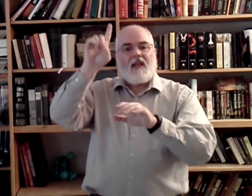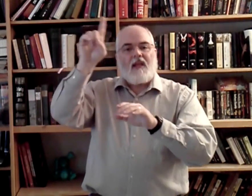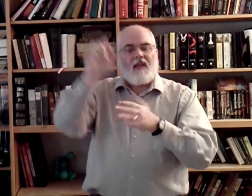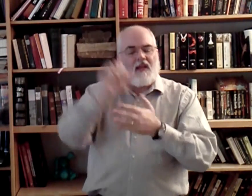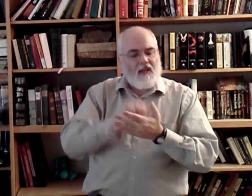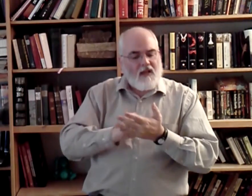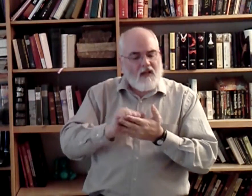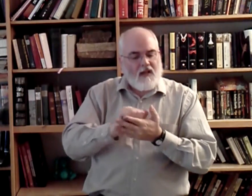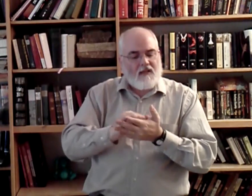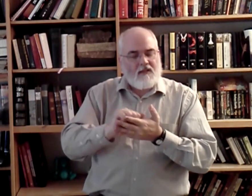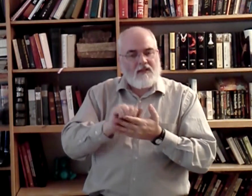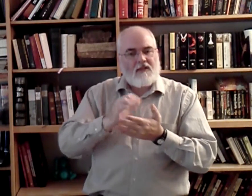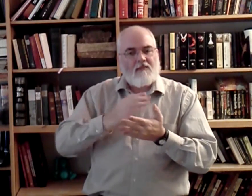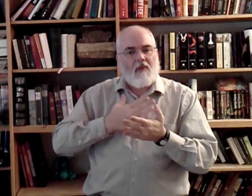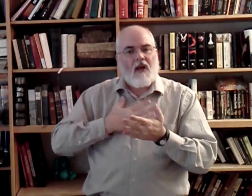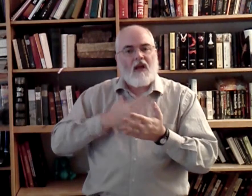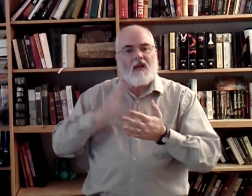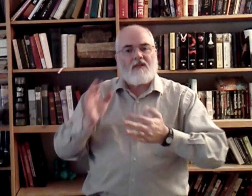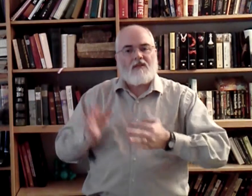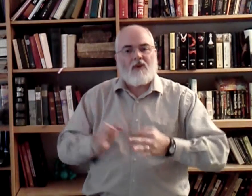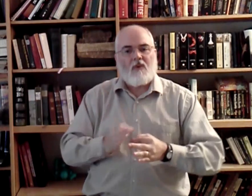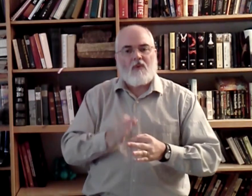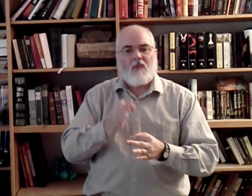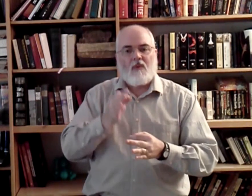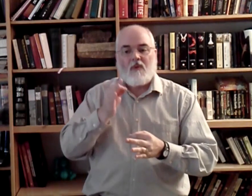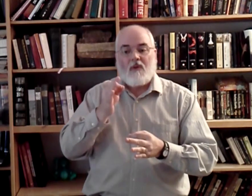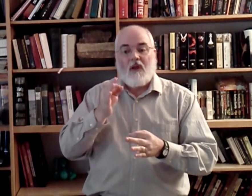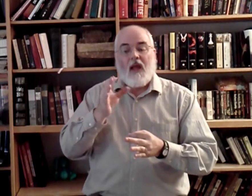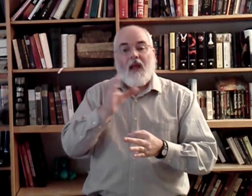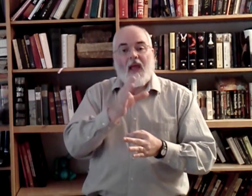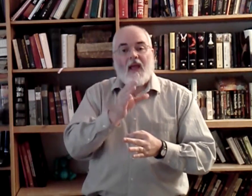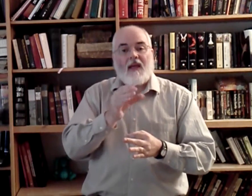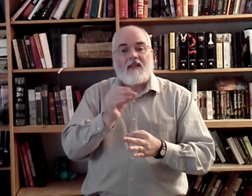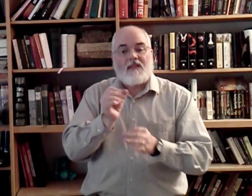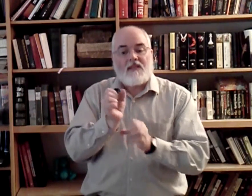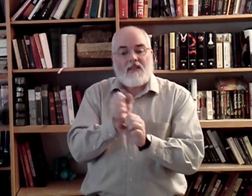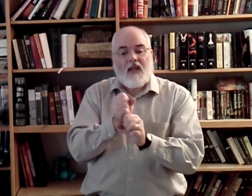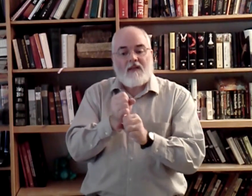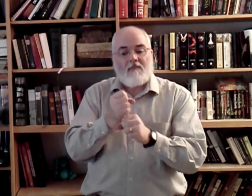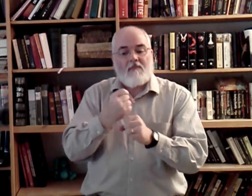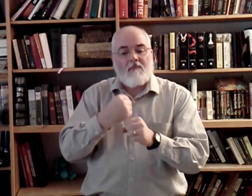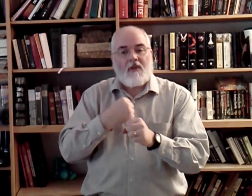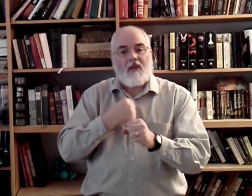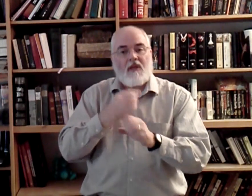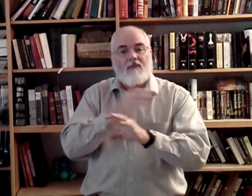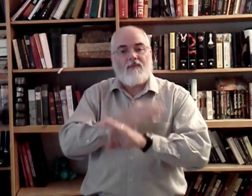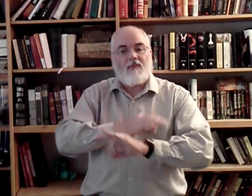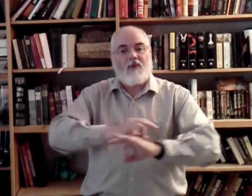He cleansed my soul and set me